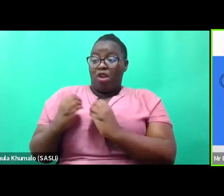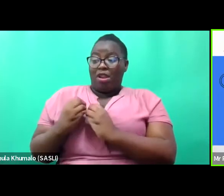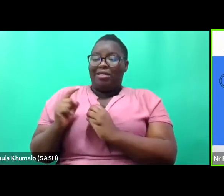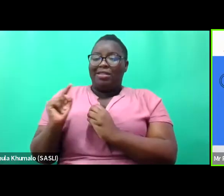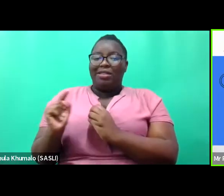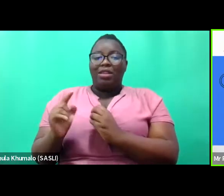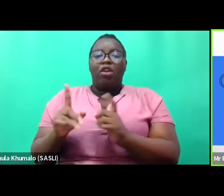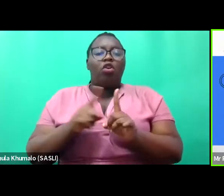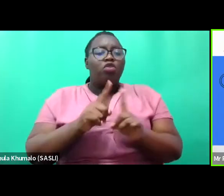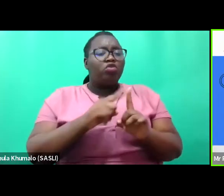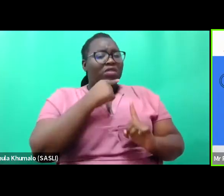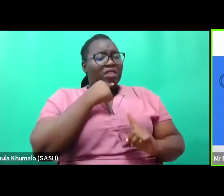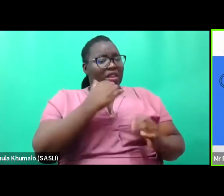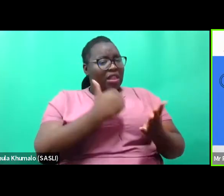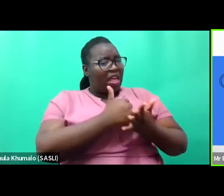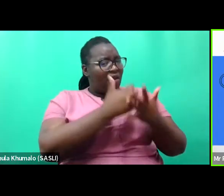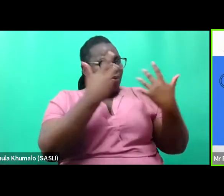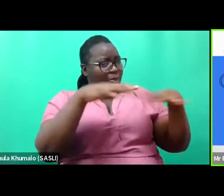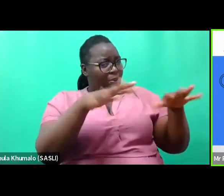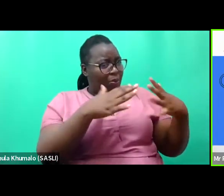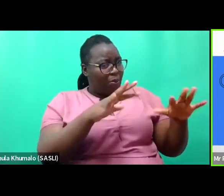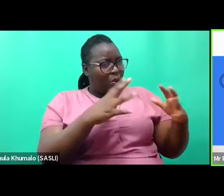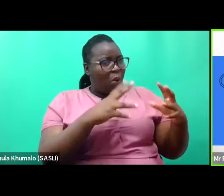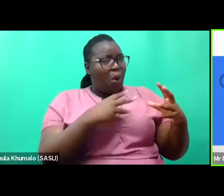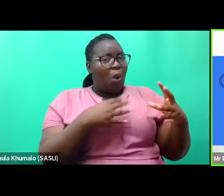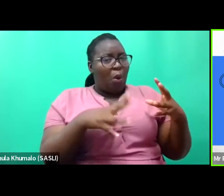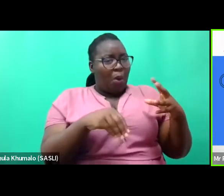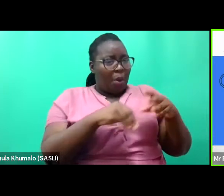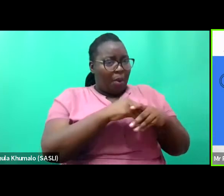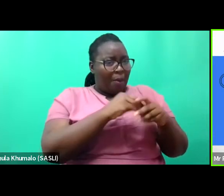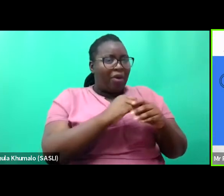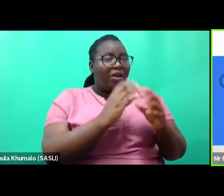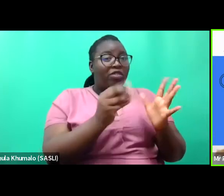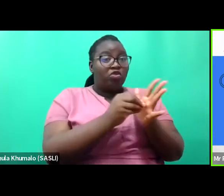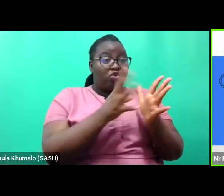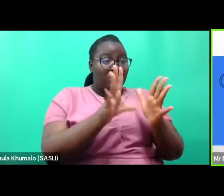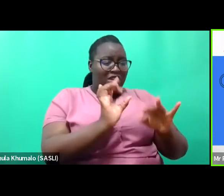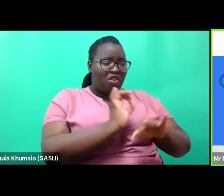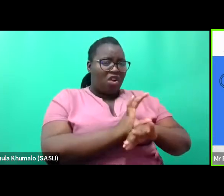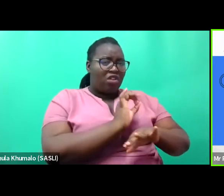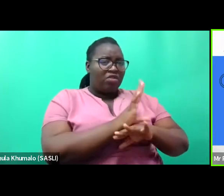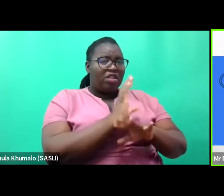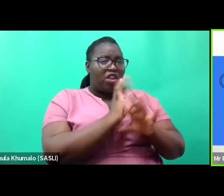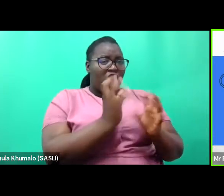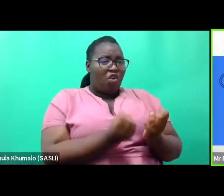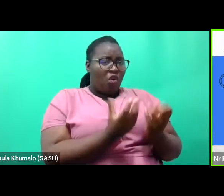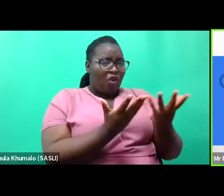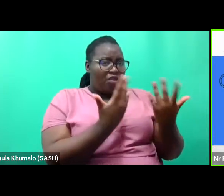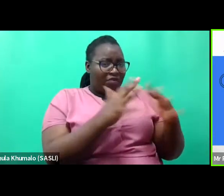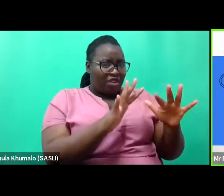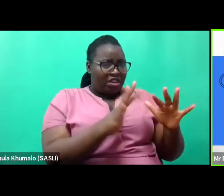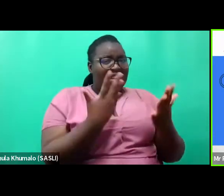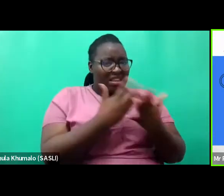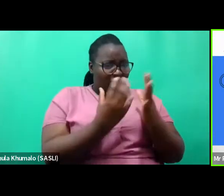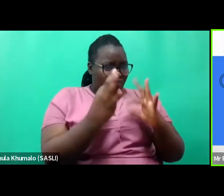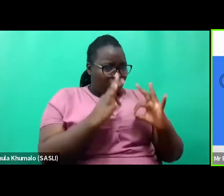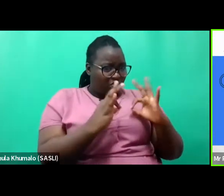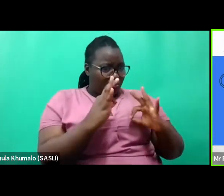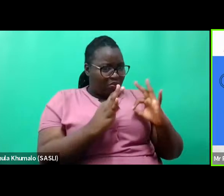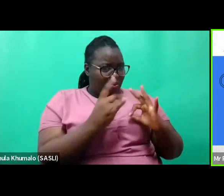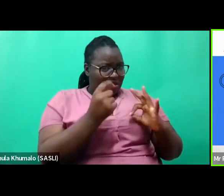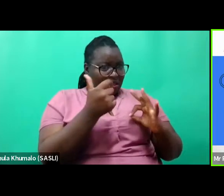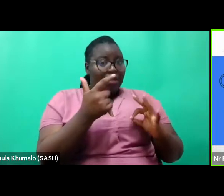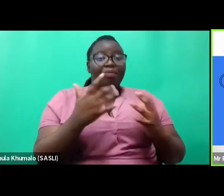helpful accommodating measures was the student counseling that was offered to you. Yes. Could you tell us a bit more about that? Okay, well, the